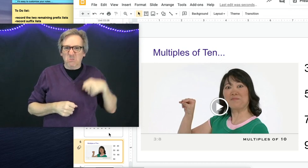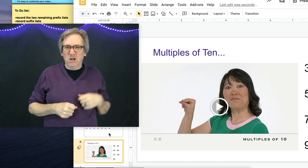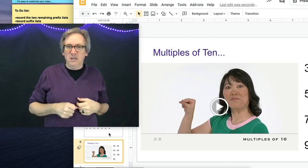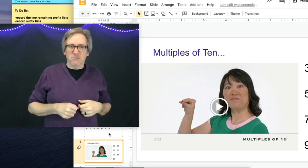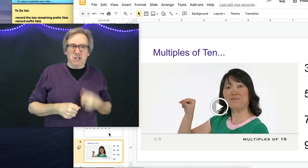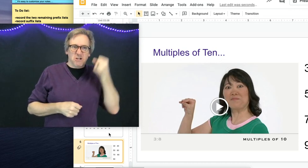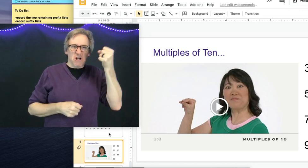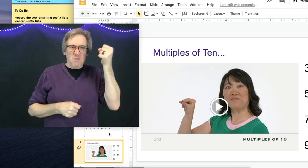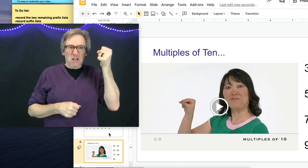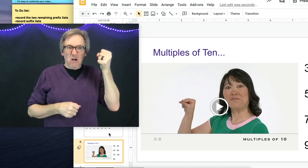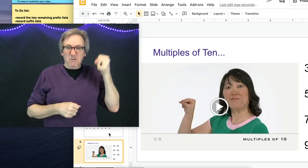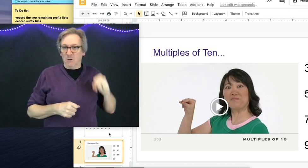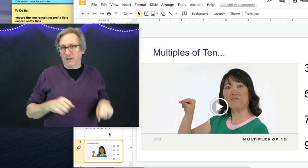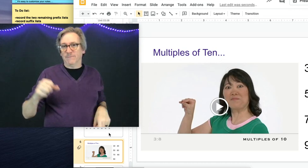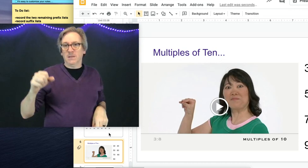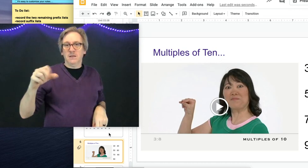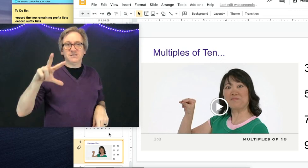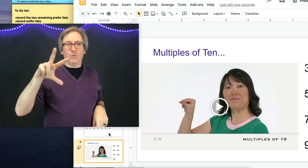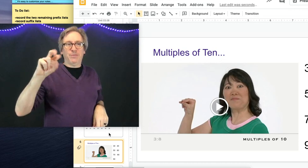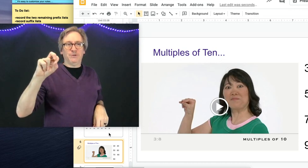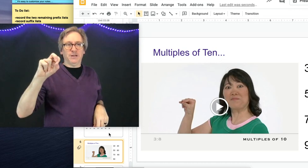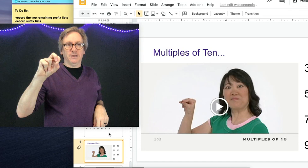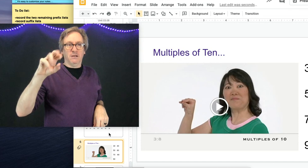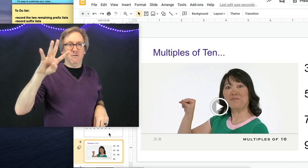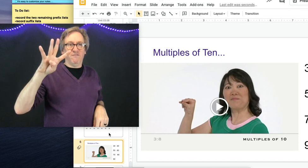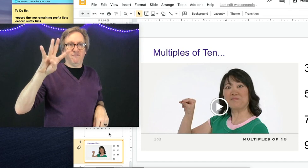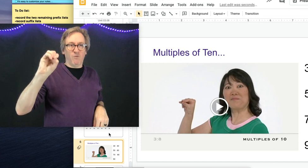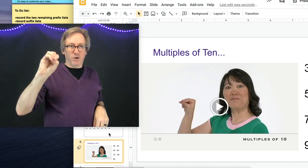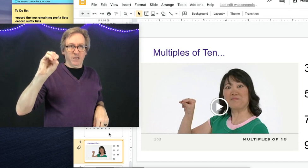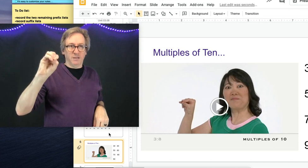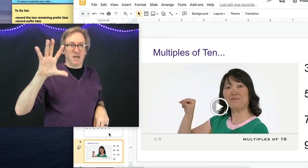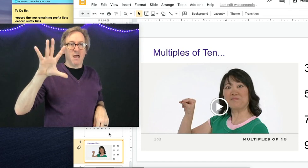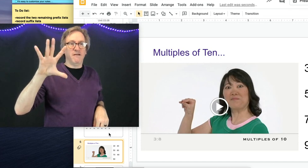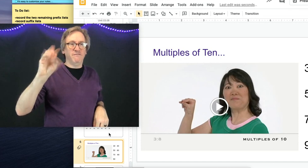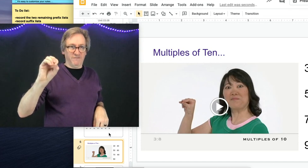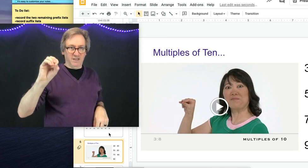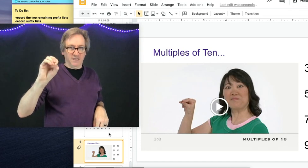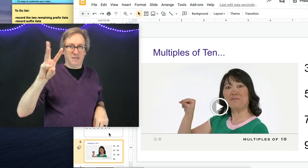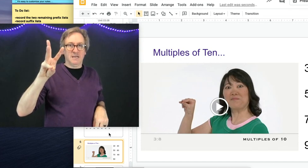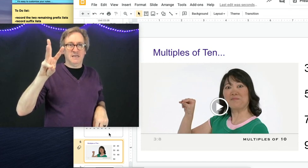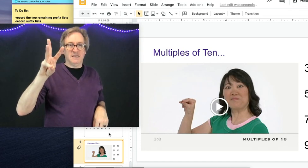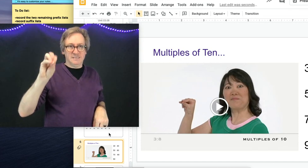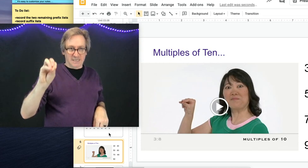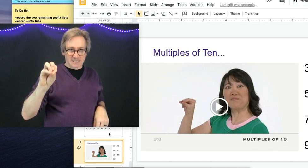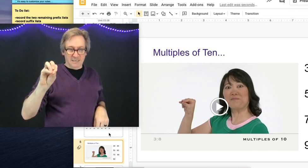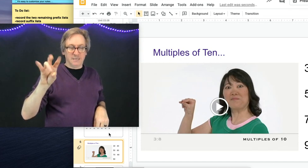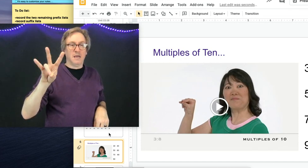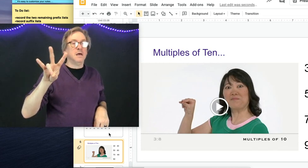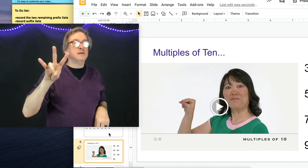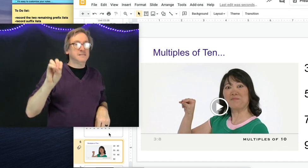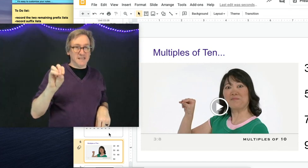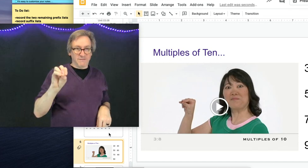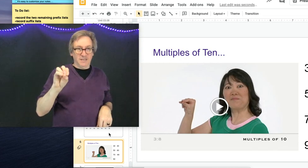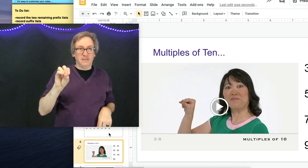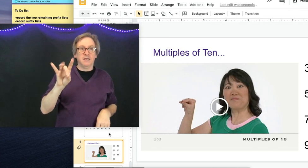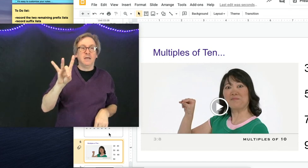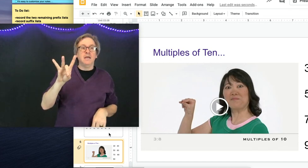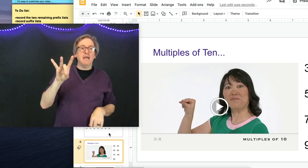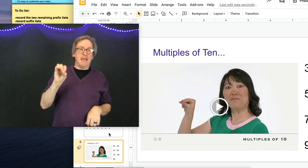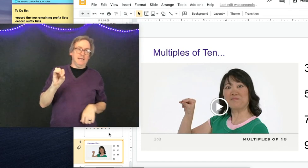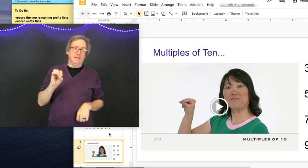Children. Kids, get off my lawn. Okay. So 30, 40, 50, 60,